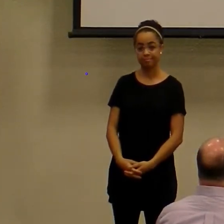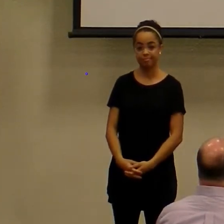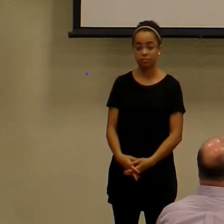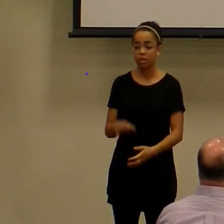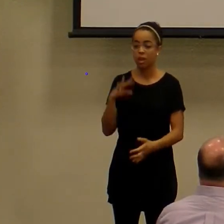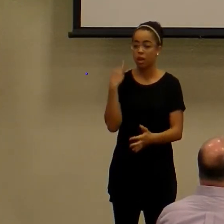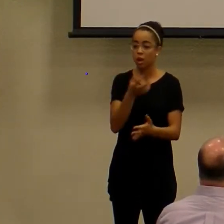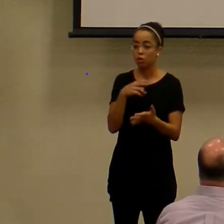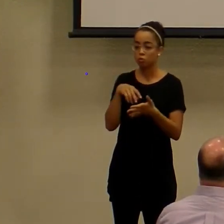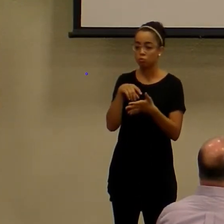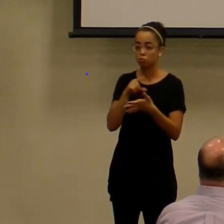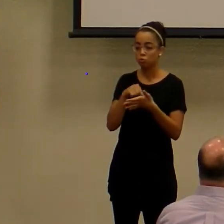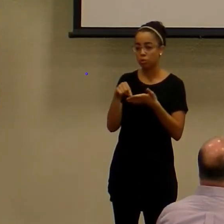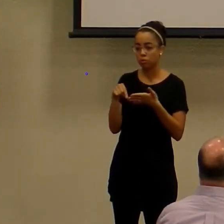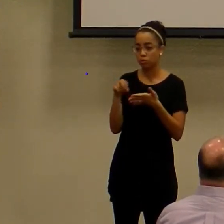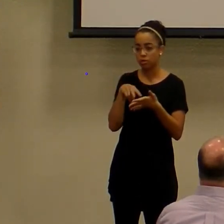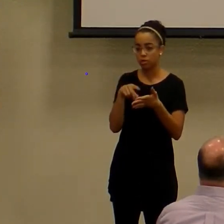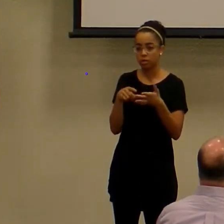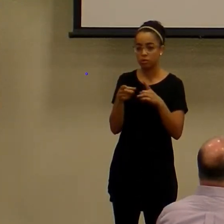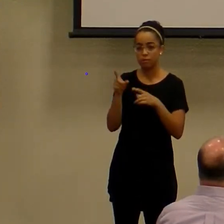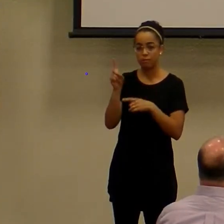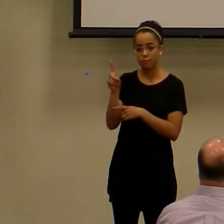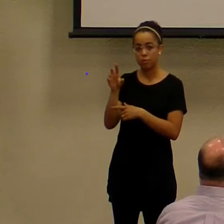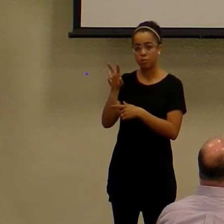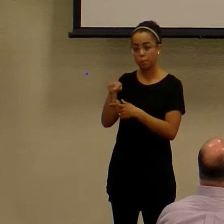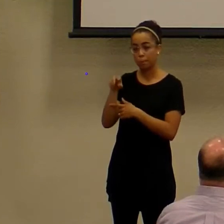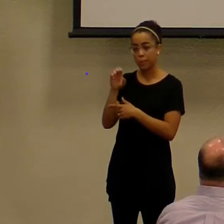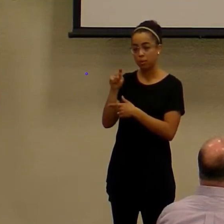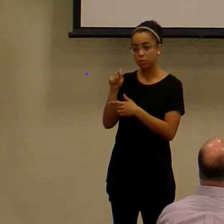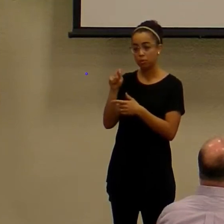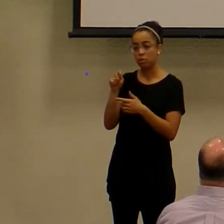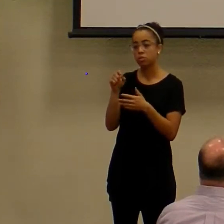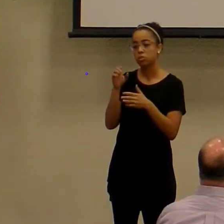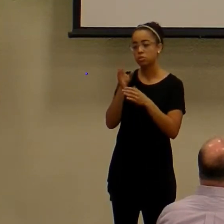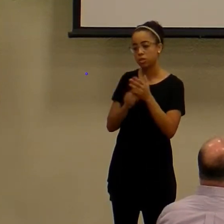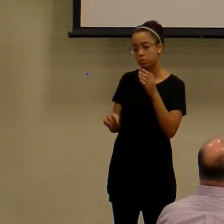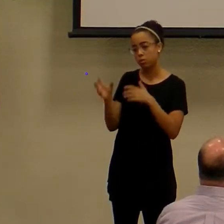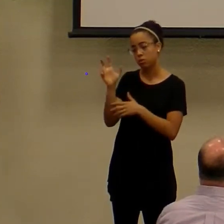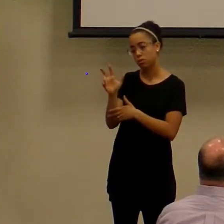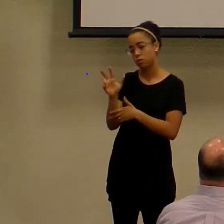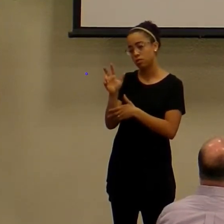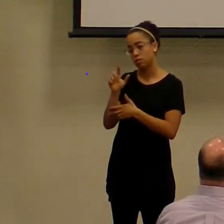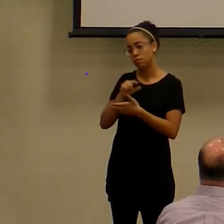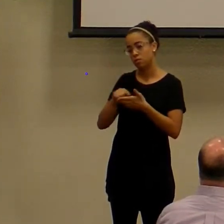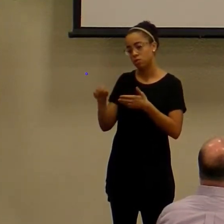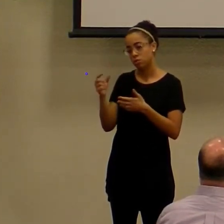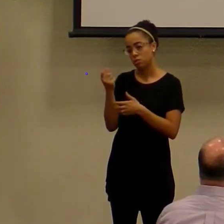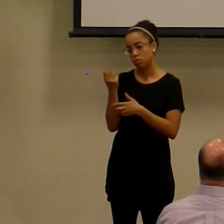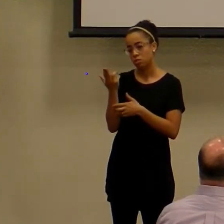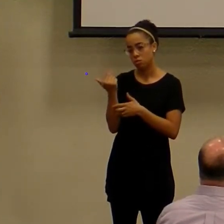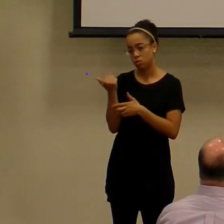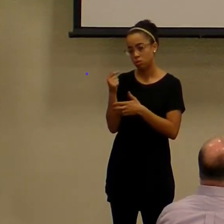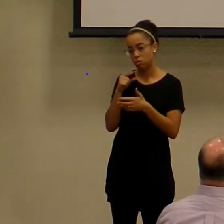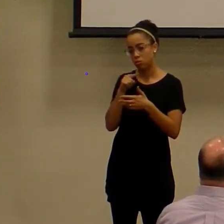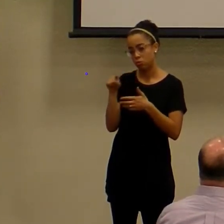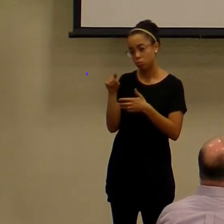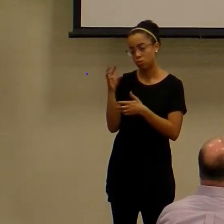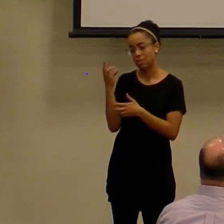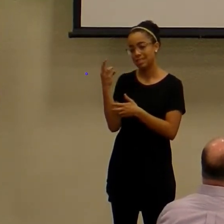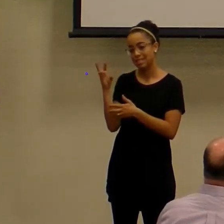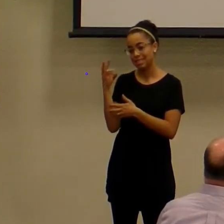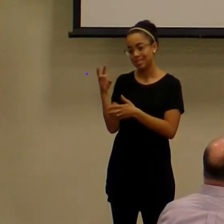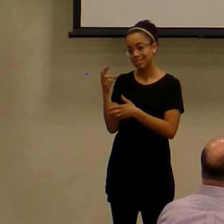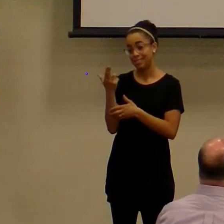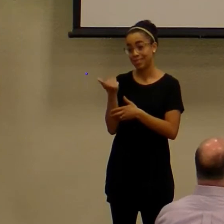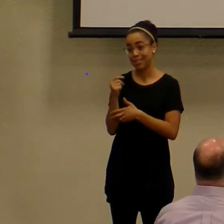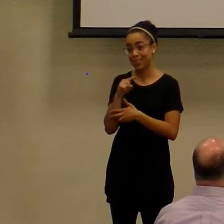Our scripture reading will be 1 Peter chapter 3, verses 13 through 16. 1 Peter 3, 13